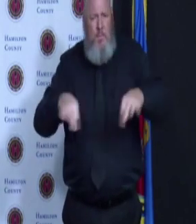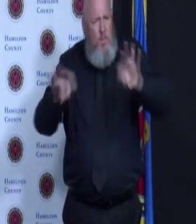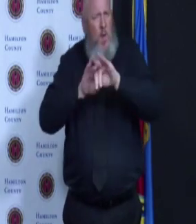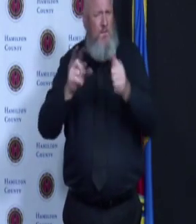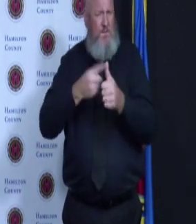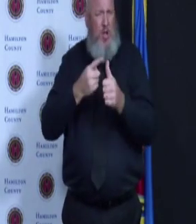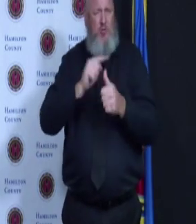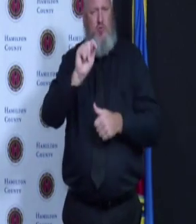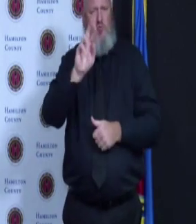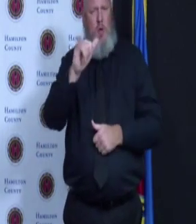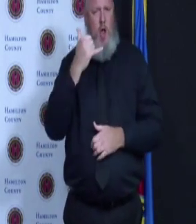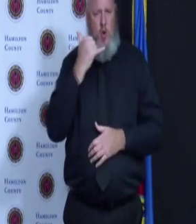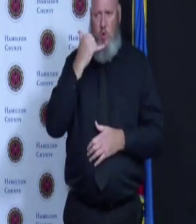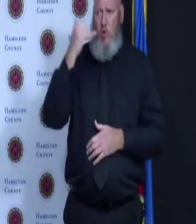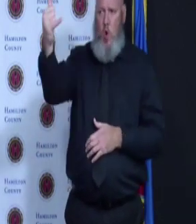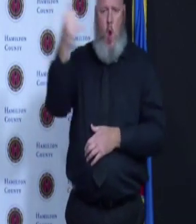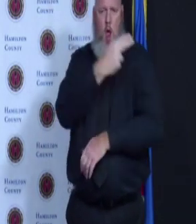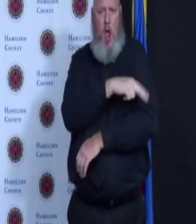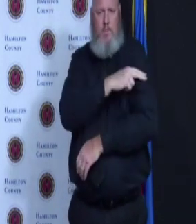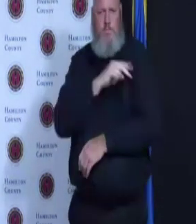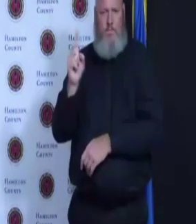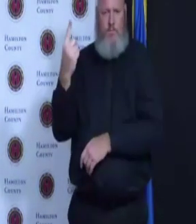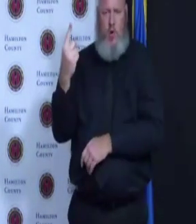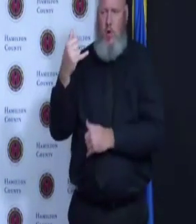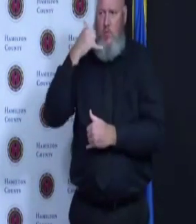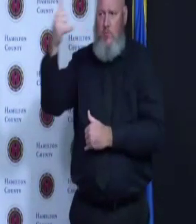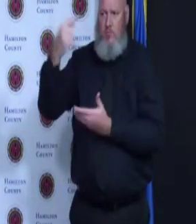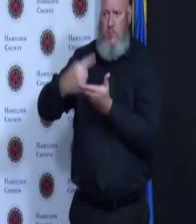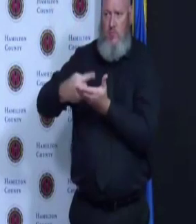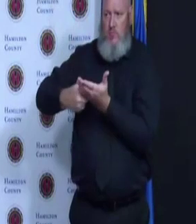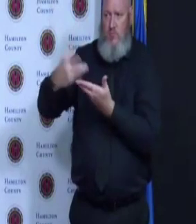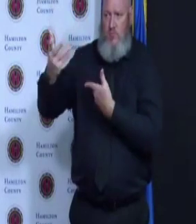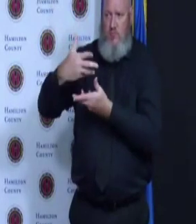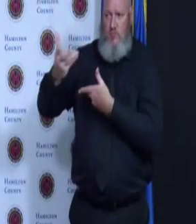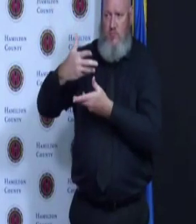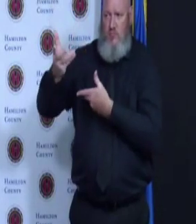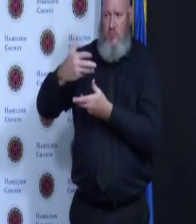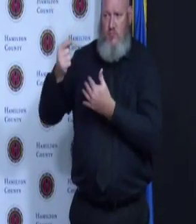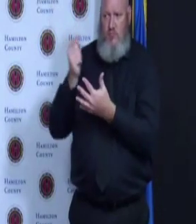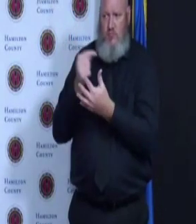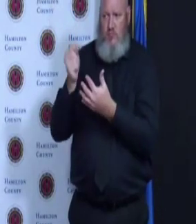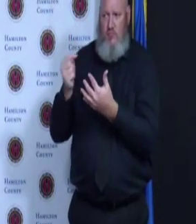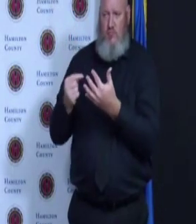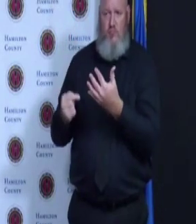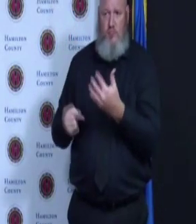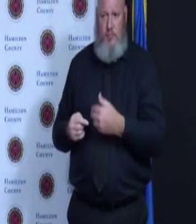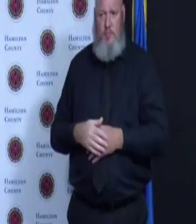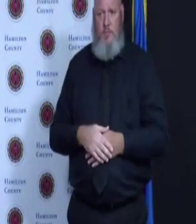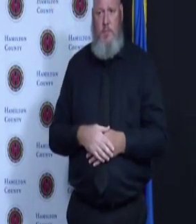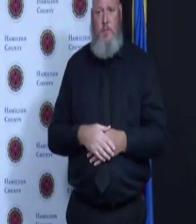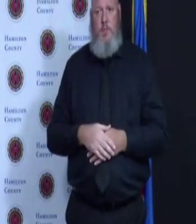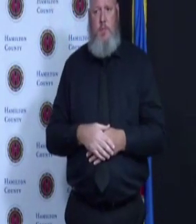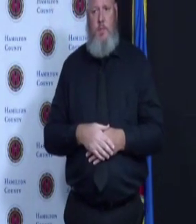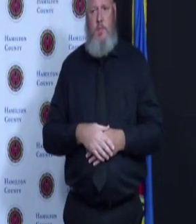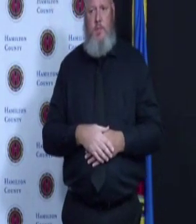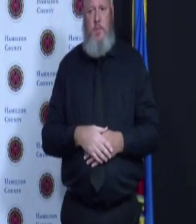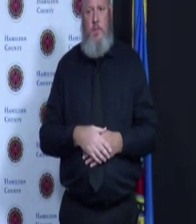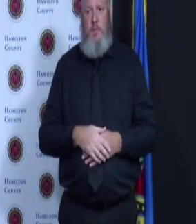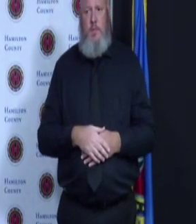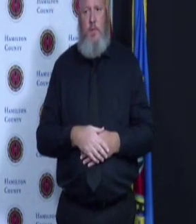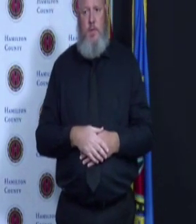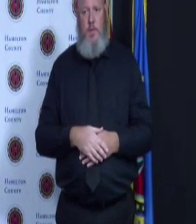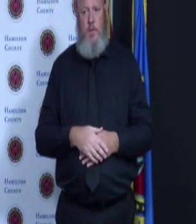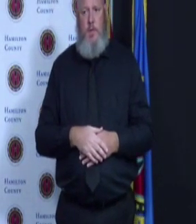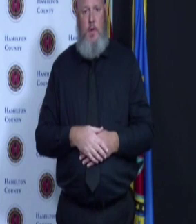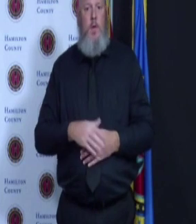area to essential personnel only, and canceling elective procedures. I also wanted to mention that I